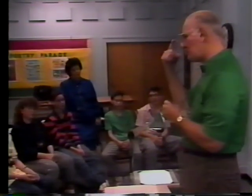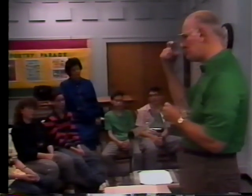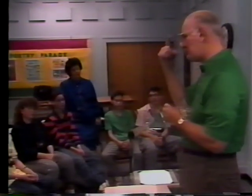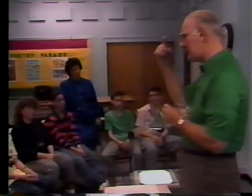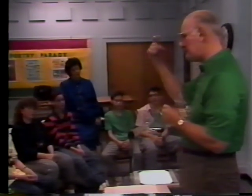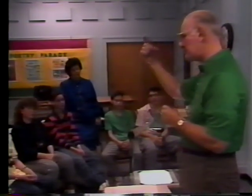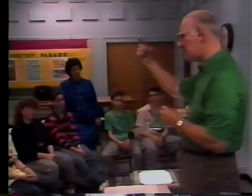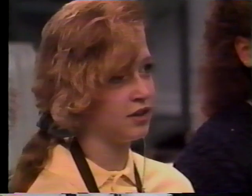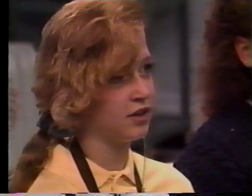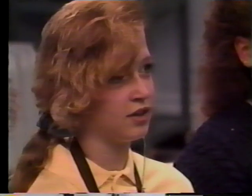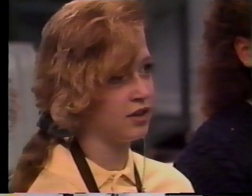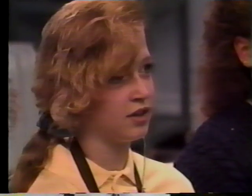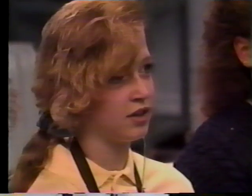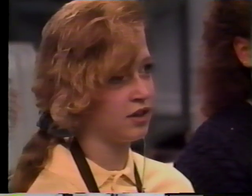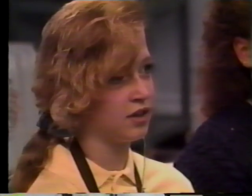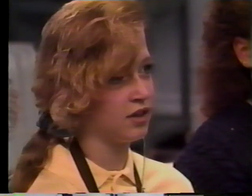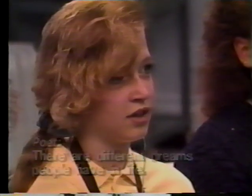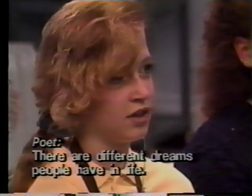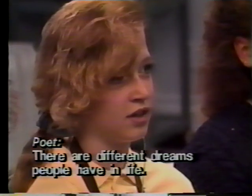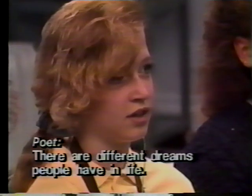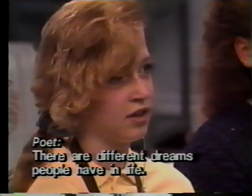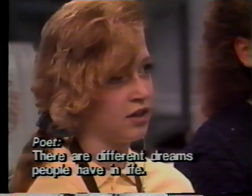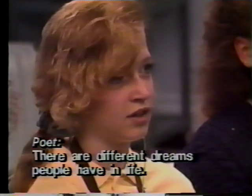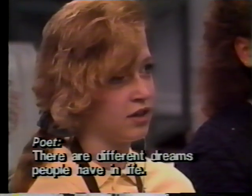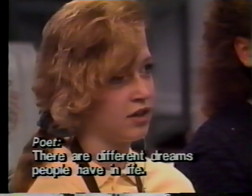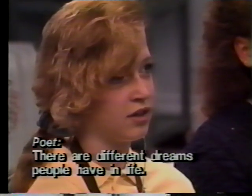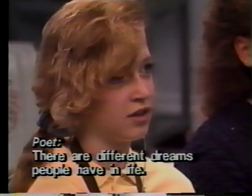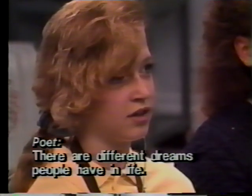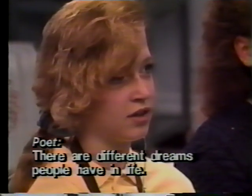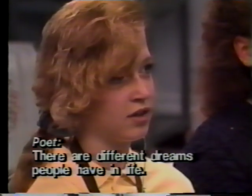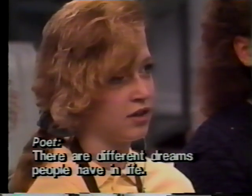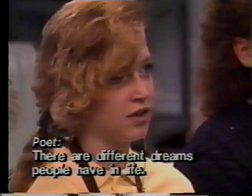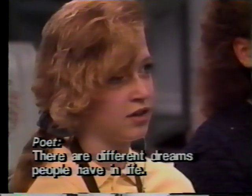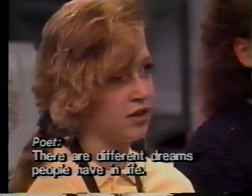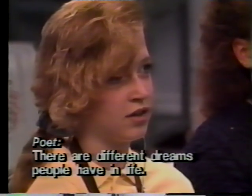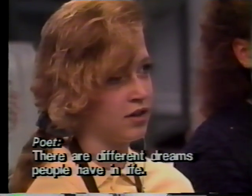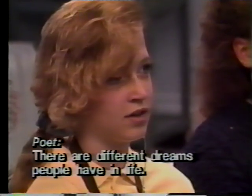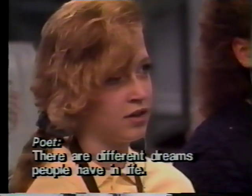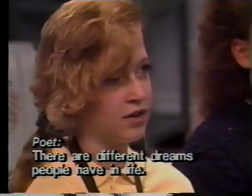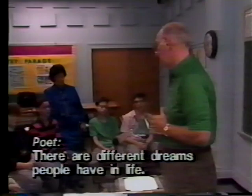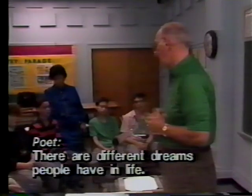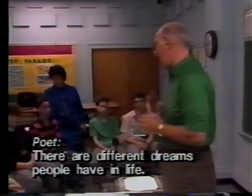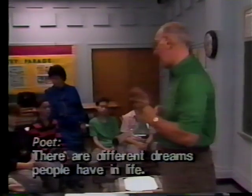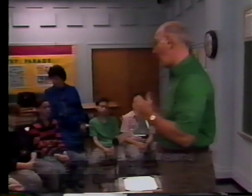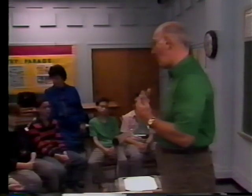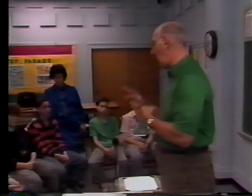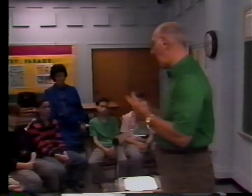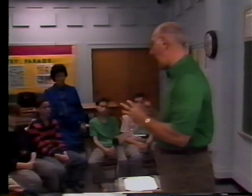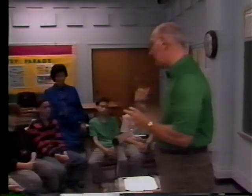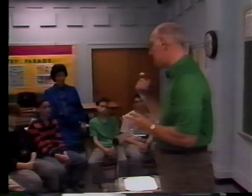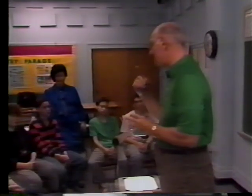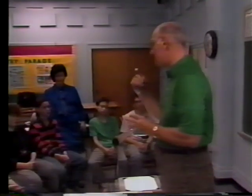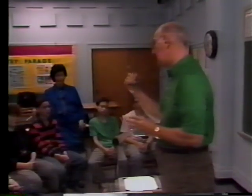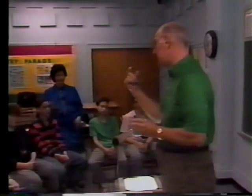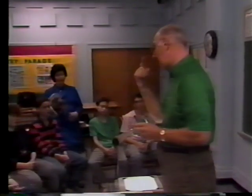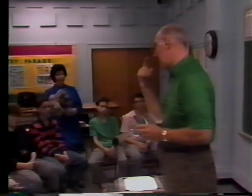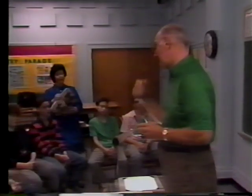to dreams. There are different dreams people have in life. You have all kinds of dreams, I think.